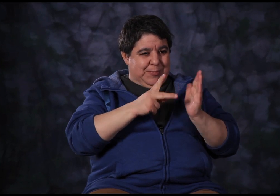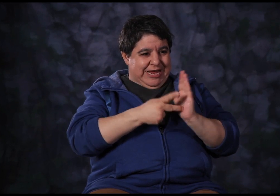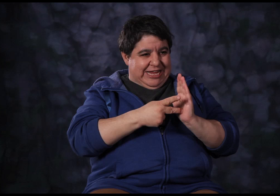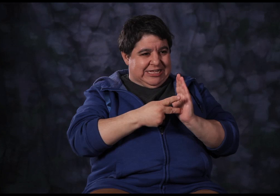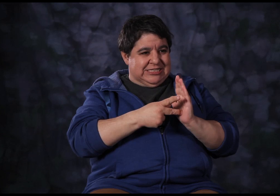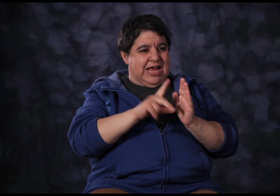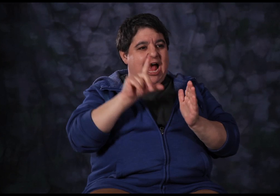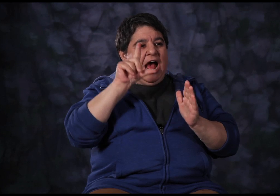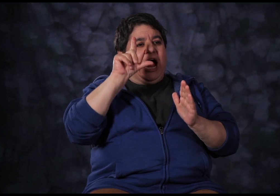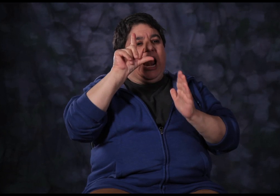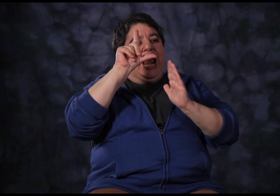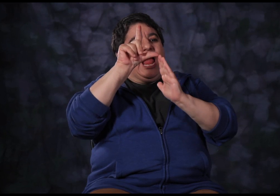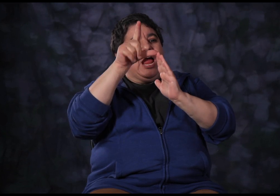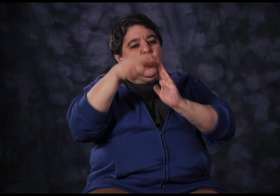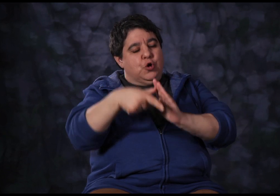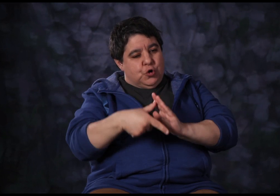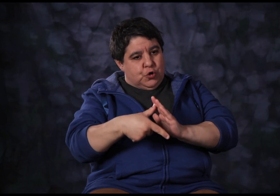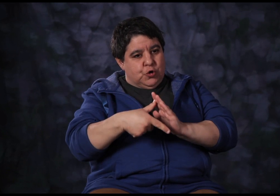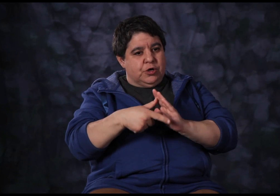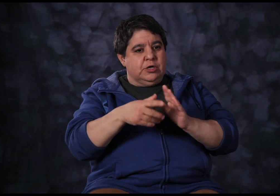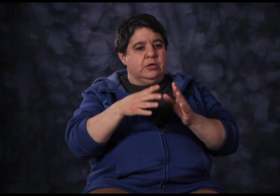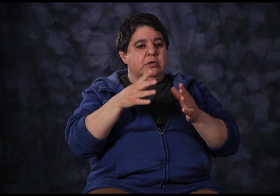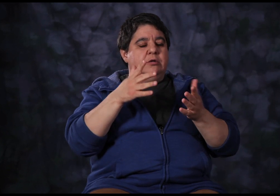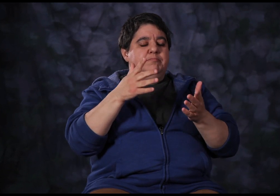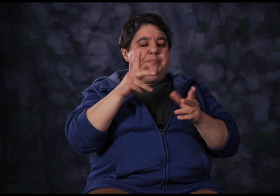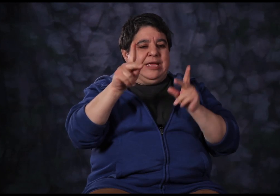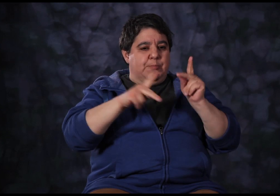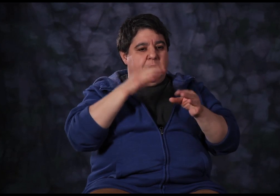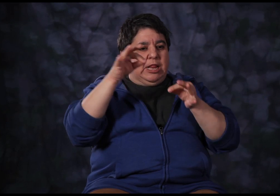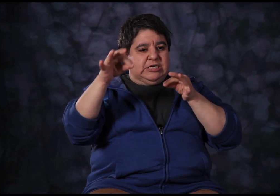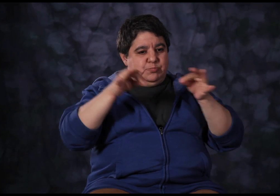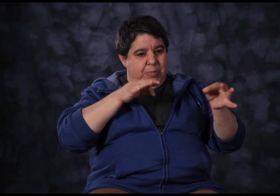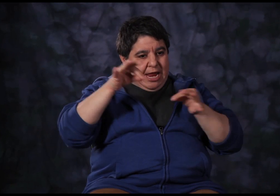being labeled. And then later people explained to me more thoroughly.